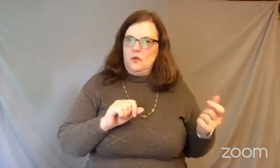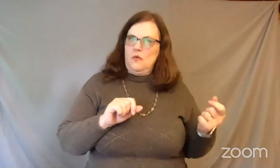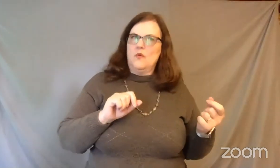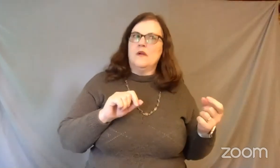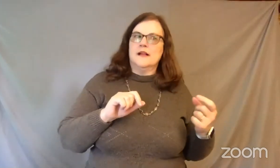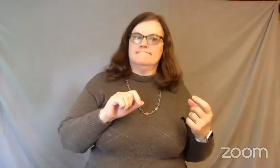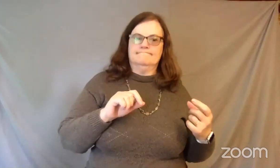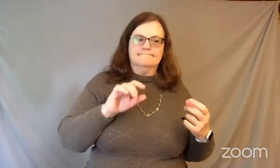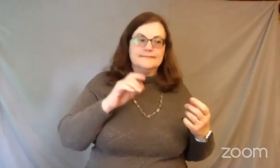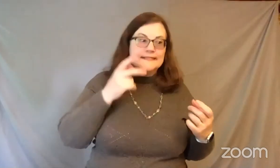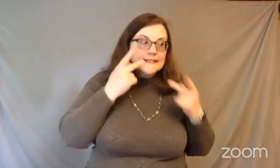delayed language acquisition.